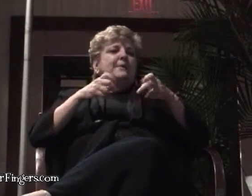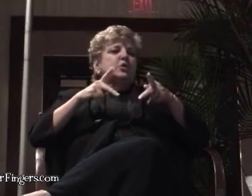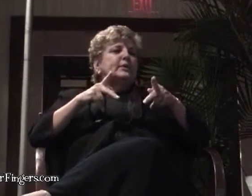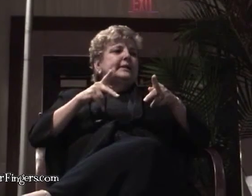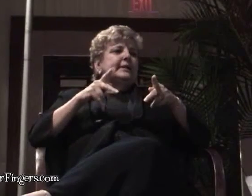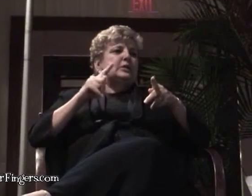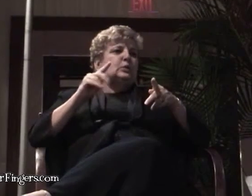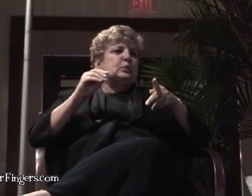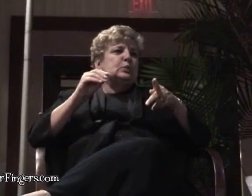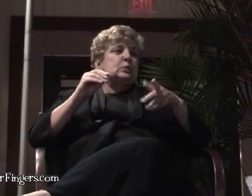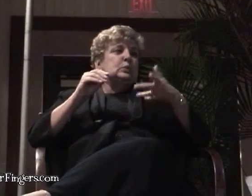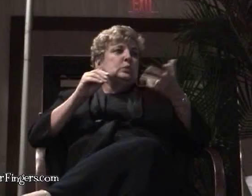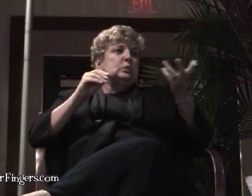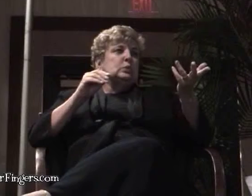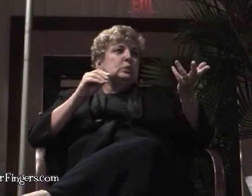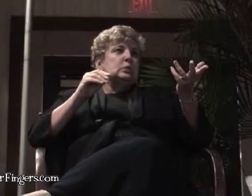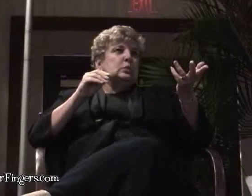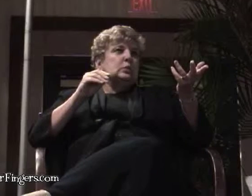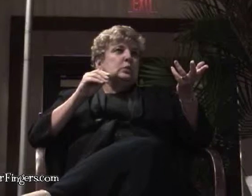I don't think I'd want to tell Pat that, so I don't.